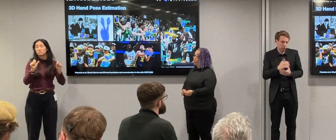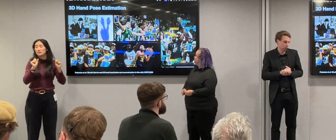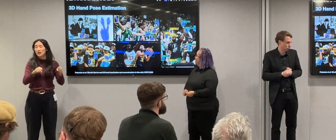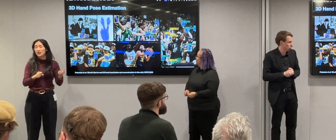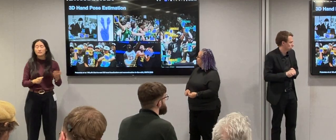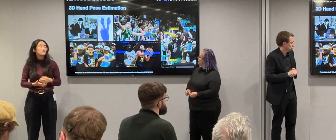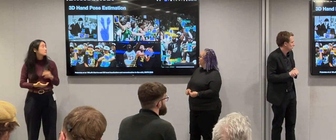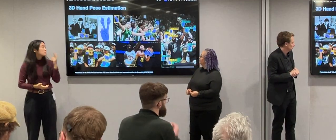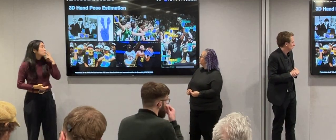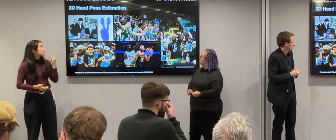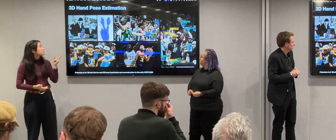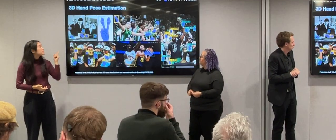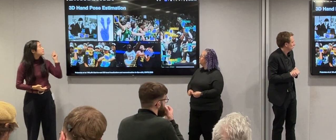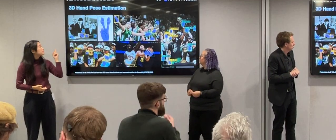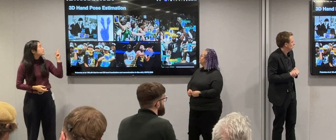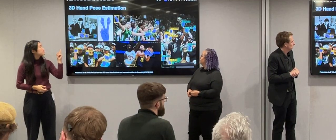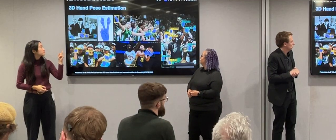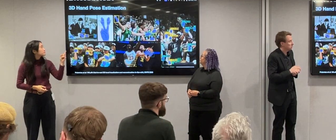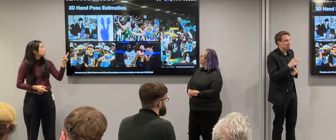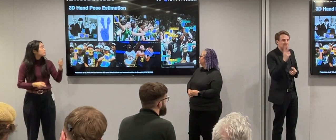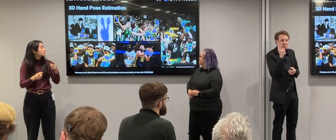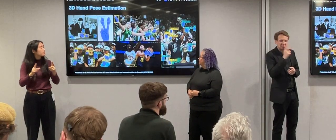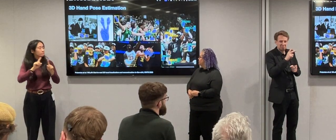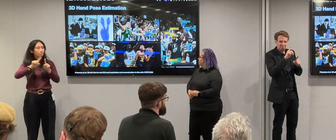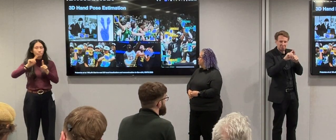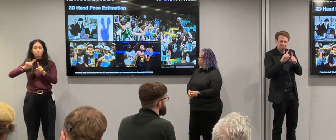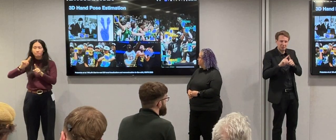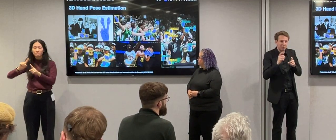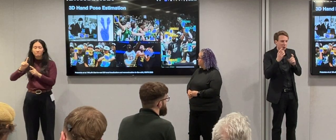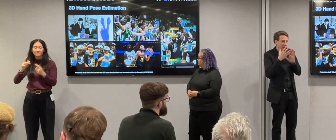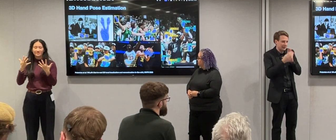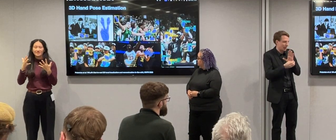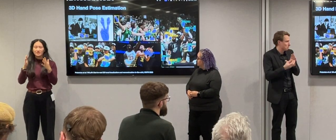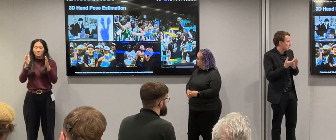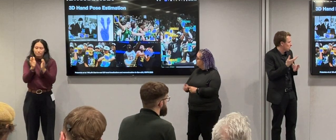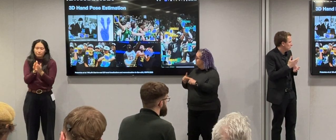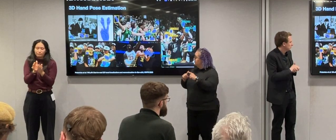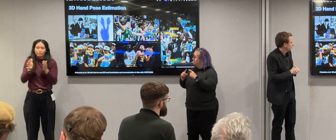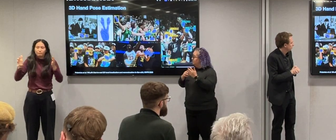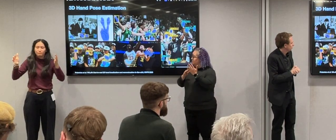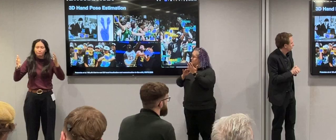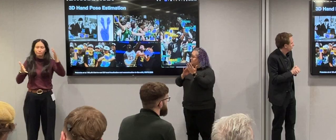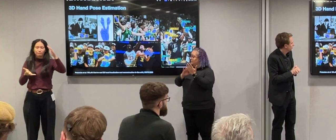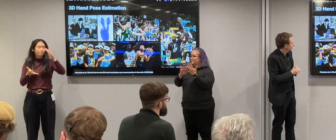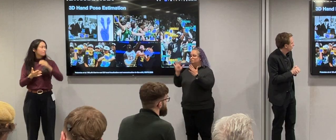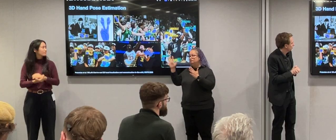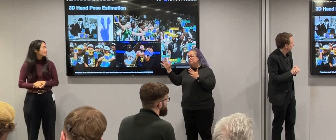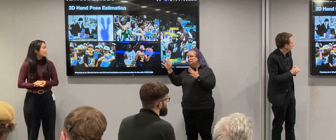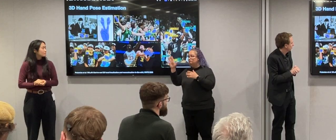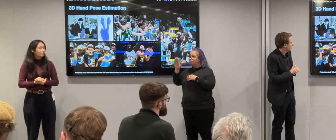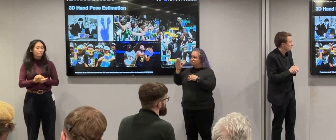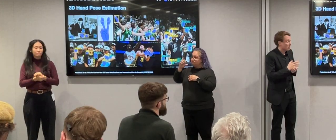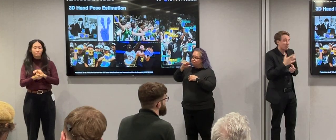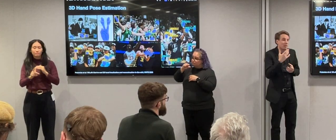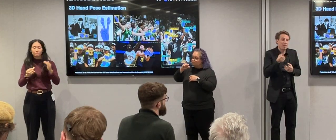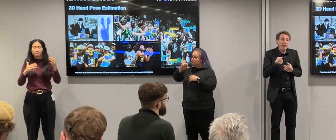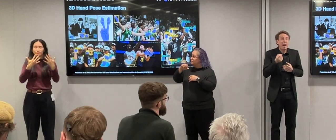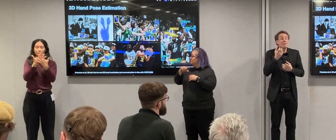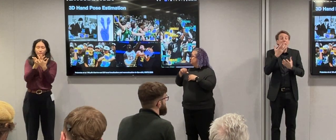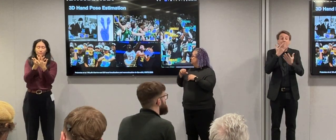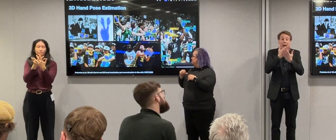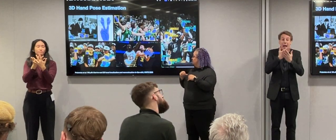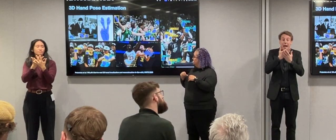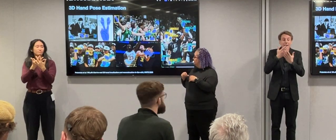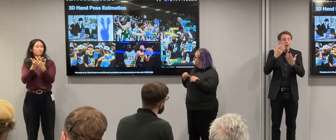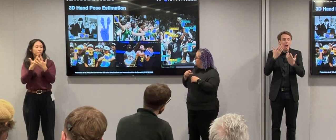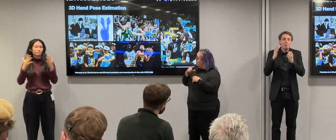So you can see here even different hand scales, poses with occlusion, and also